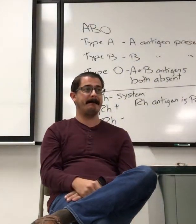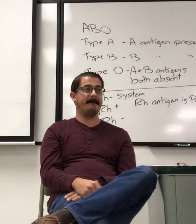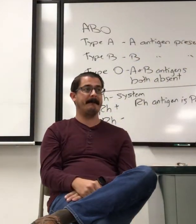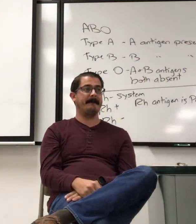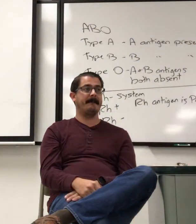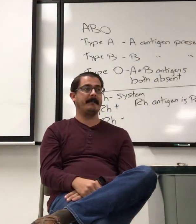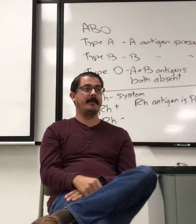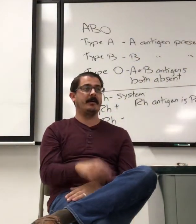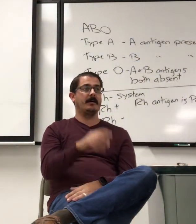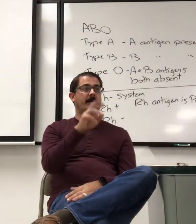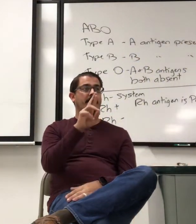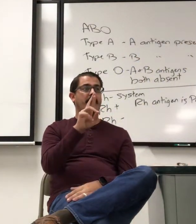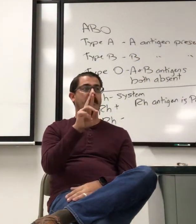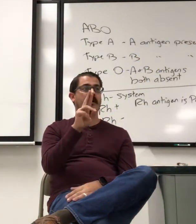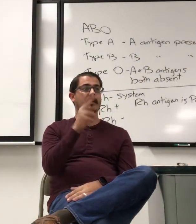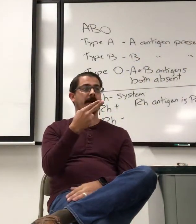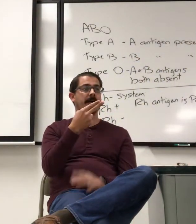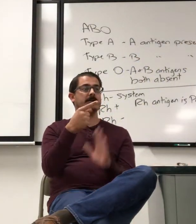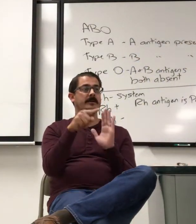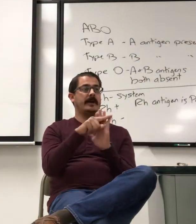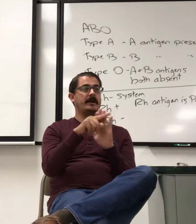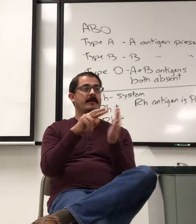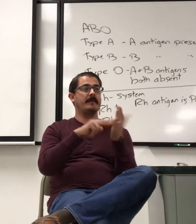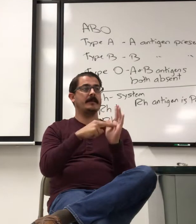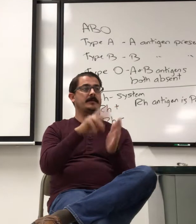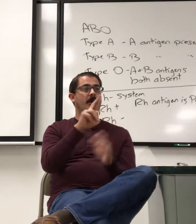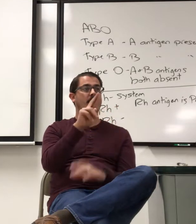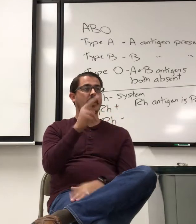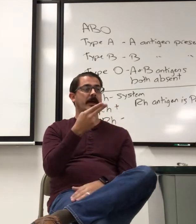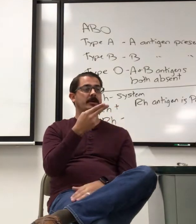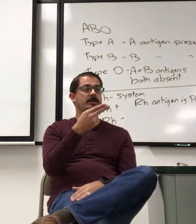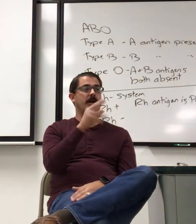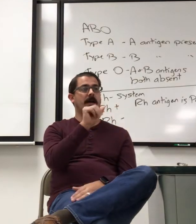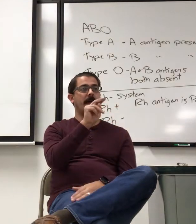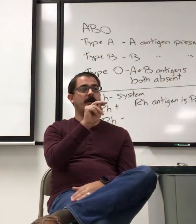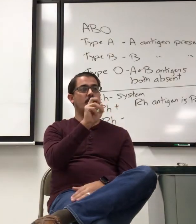RH negative means the RH antigen is not present.